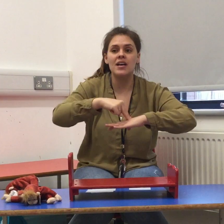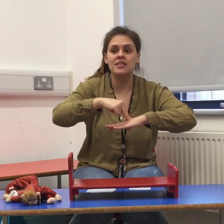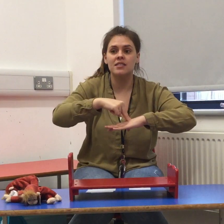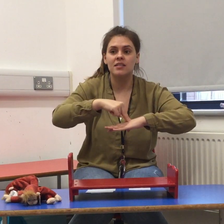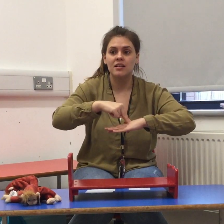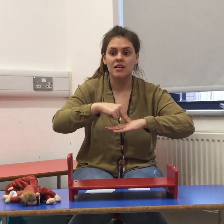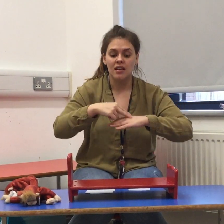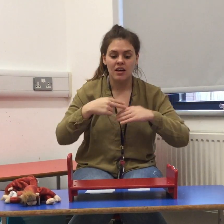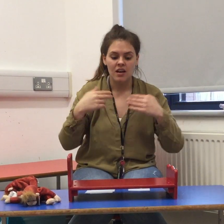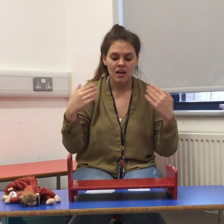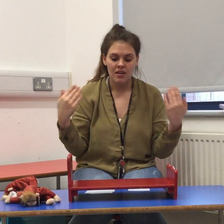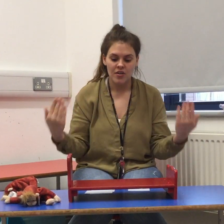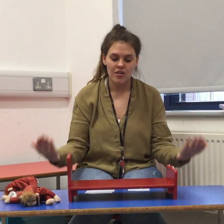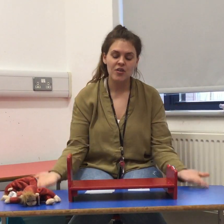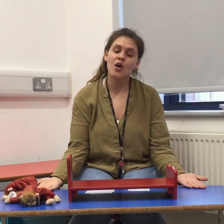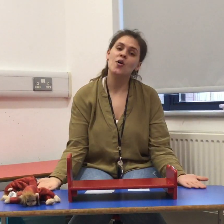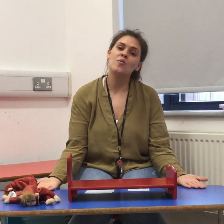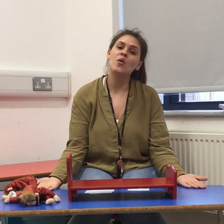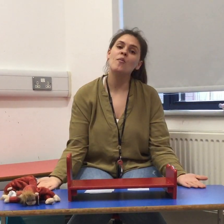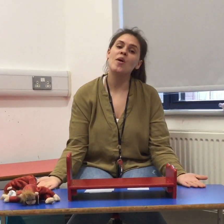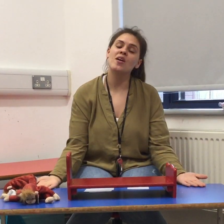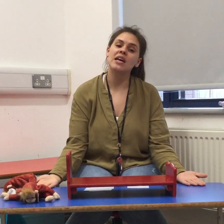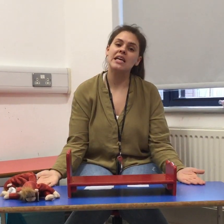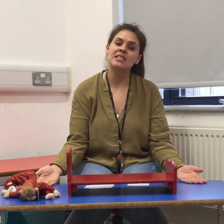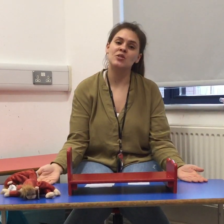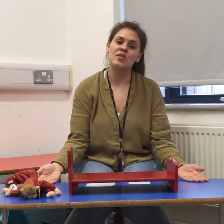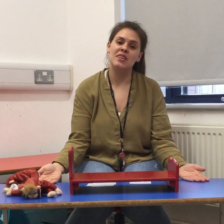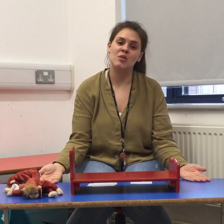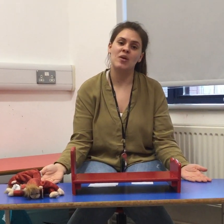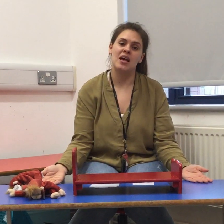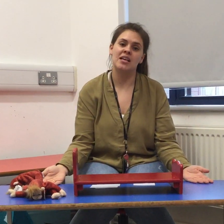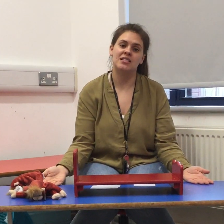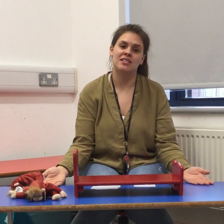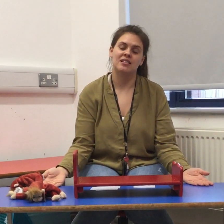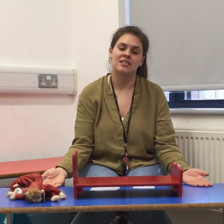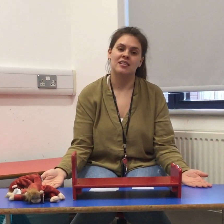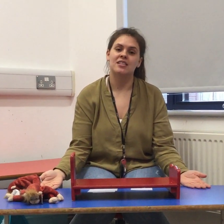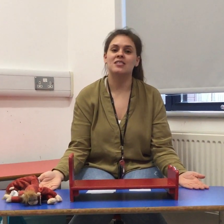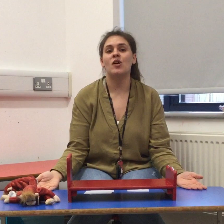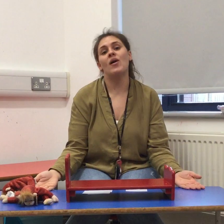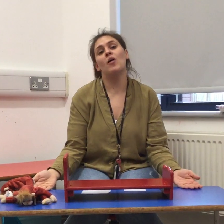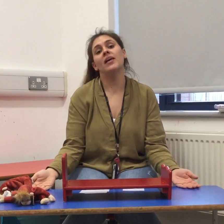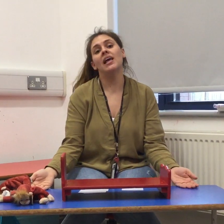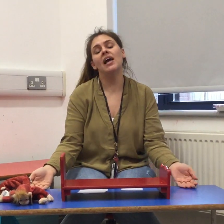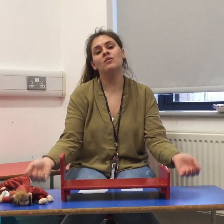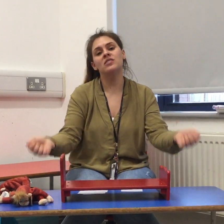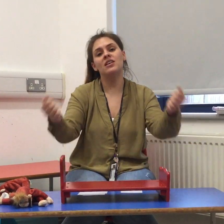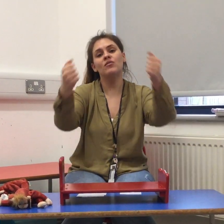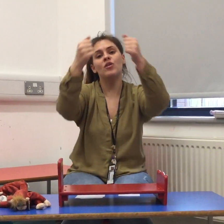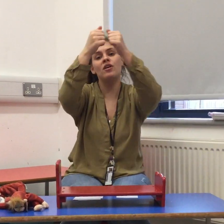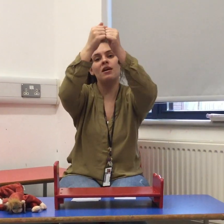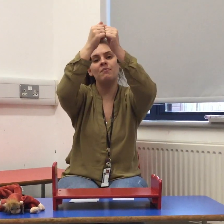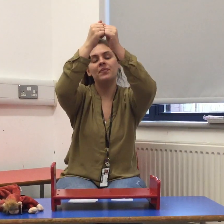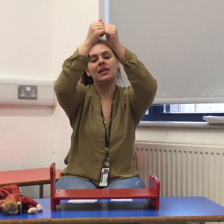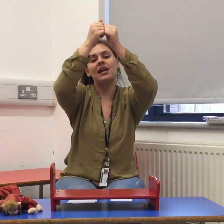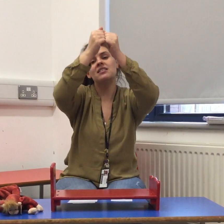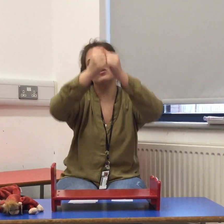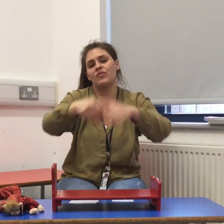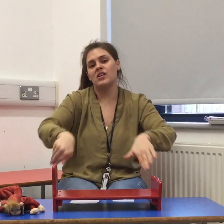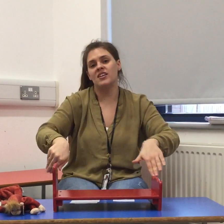bed. No more monkeys are in the bed. So our counting rhyme has